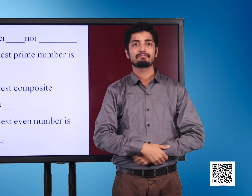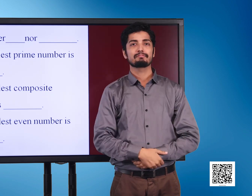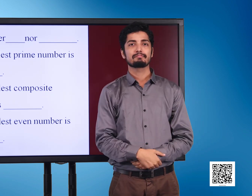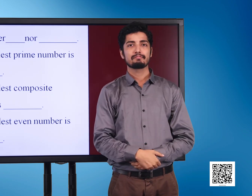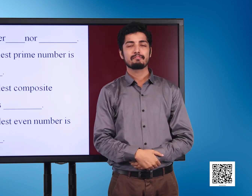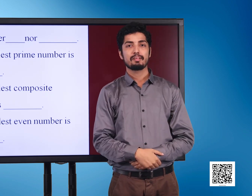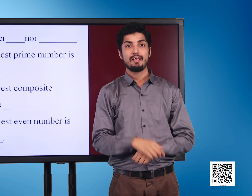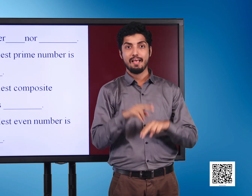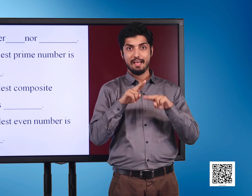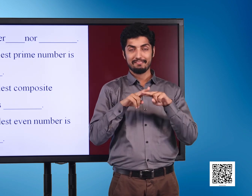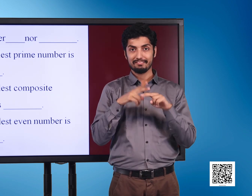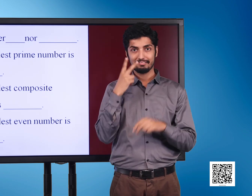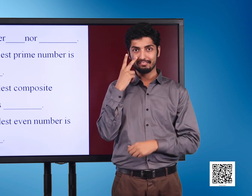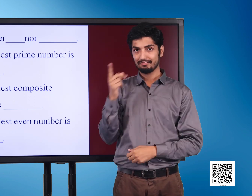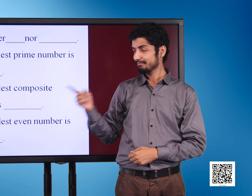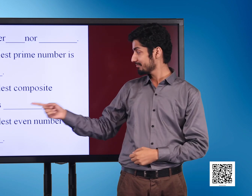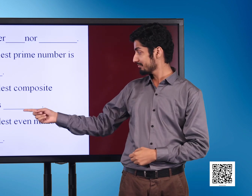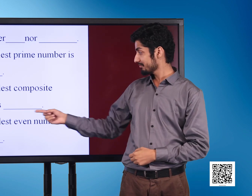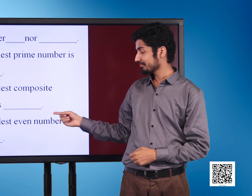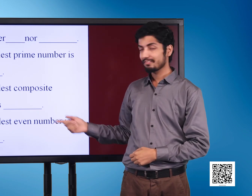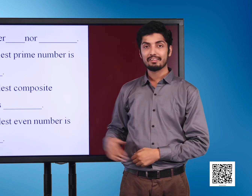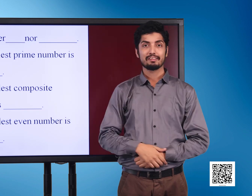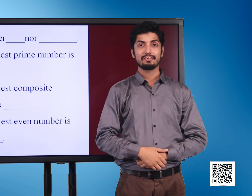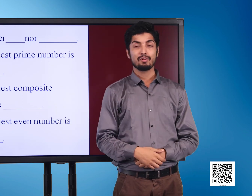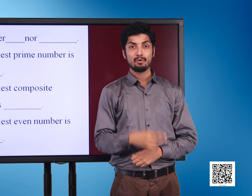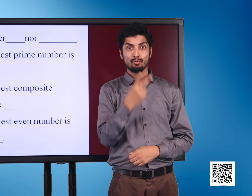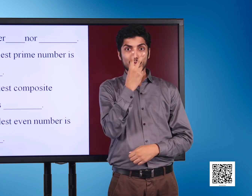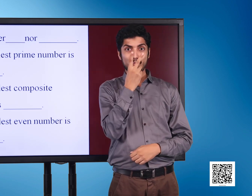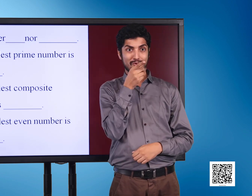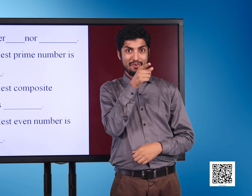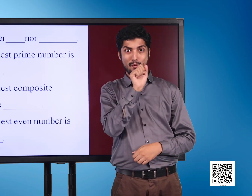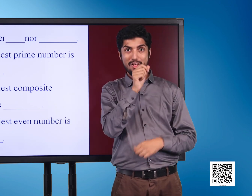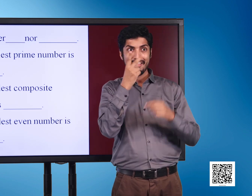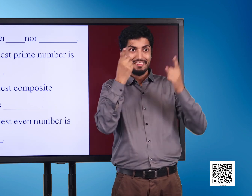F. The smallest even number is dash.